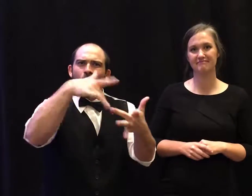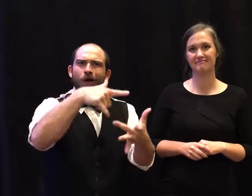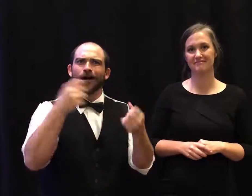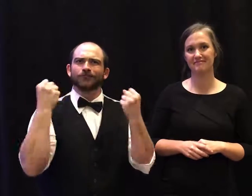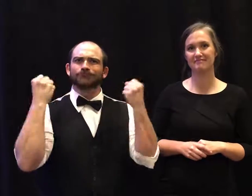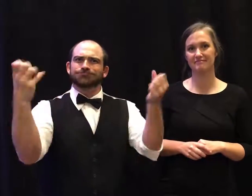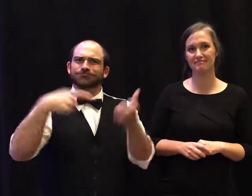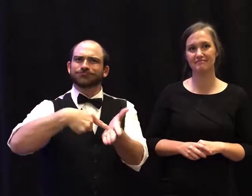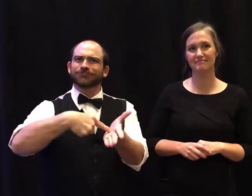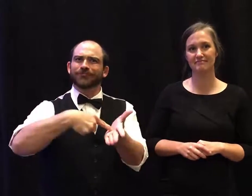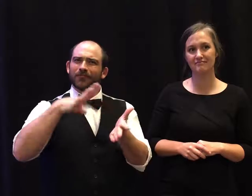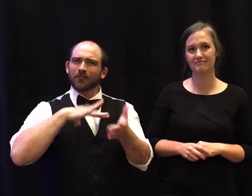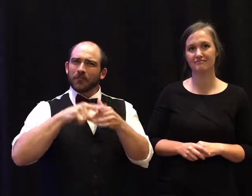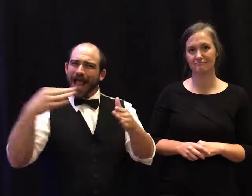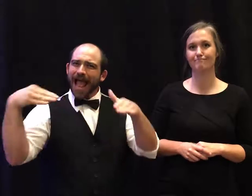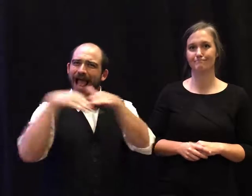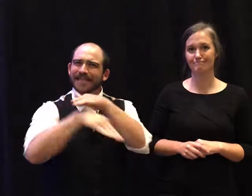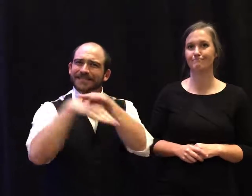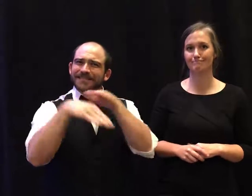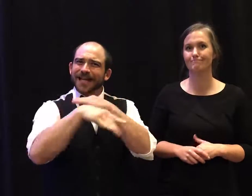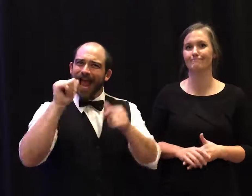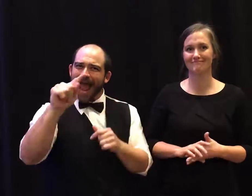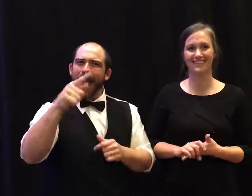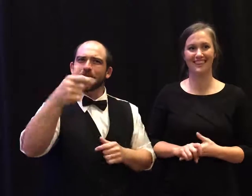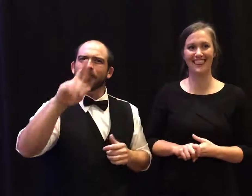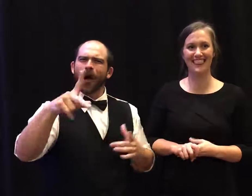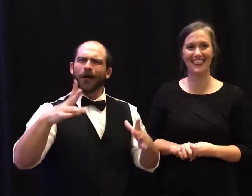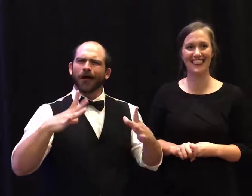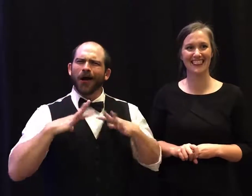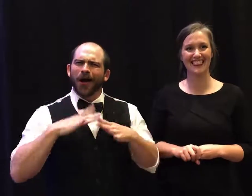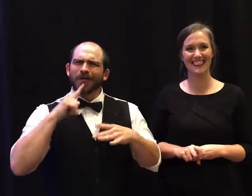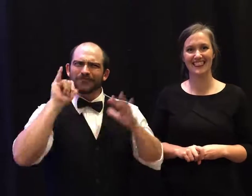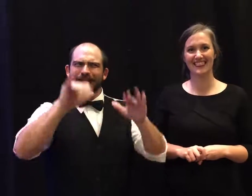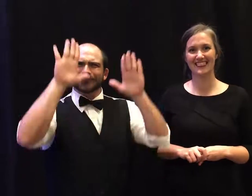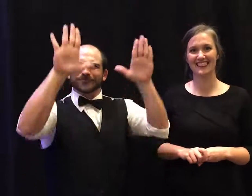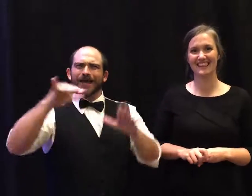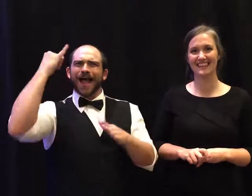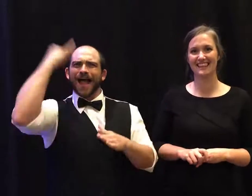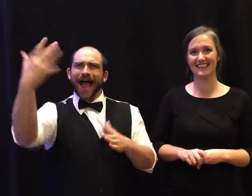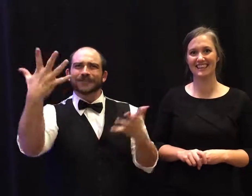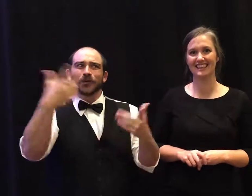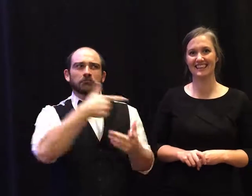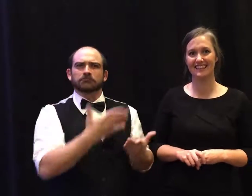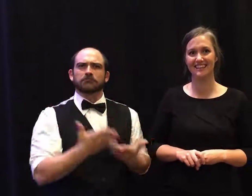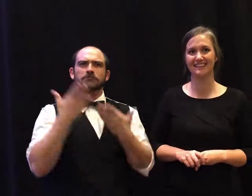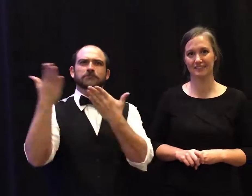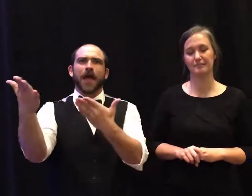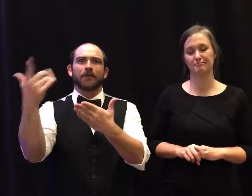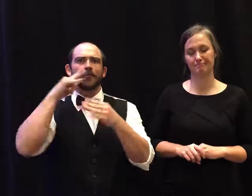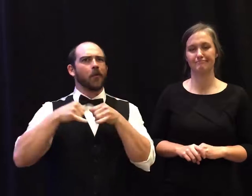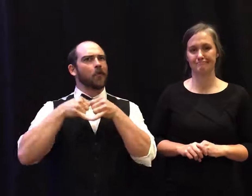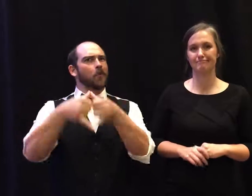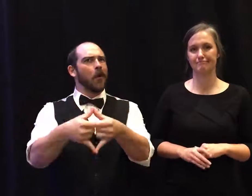and it gives you a tour in American Sign Language that gives you accessibility at that park. It's an amazing idea that they proposed,